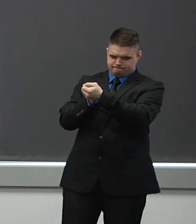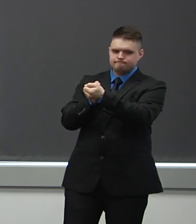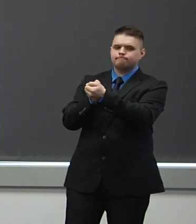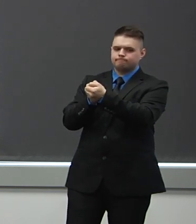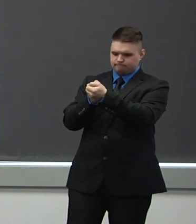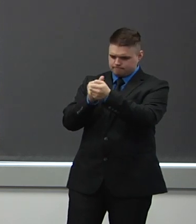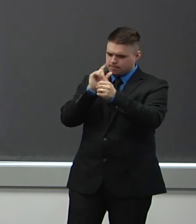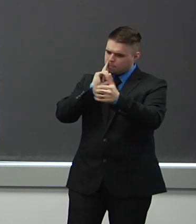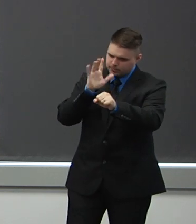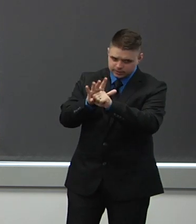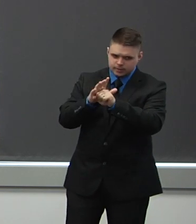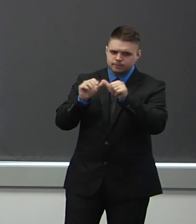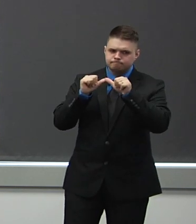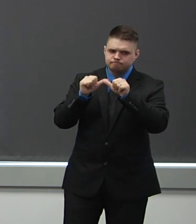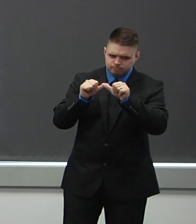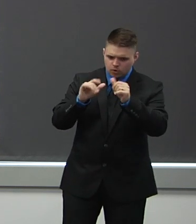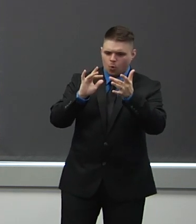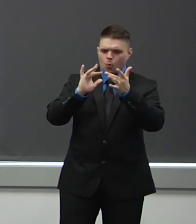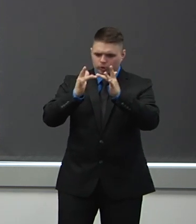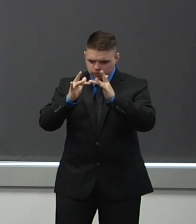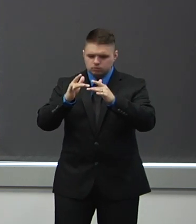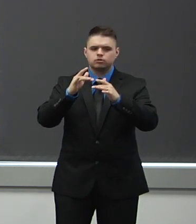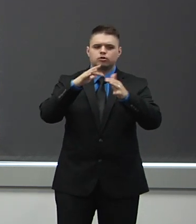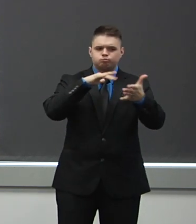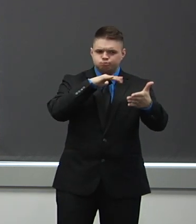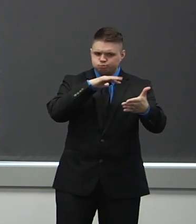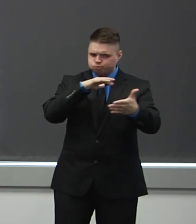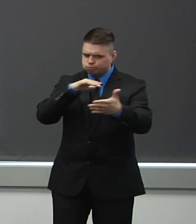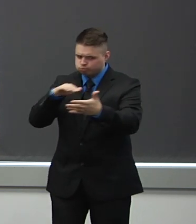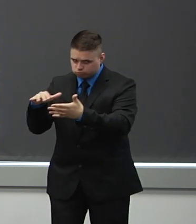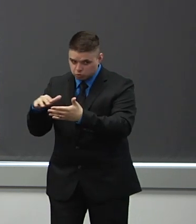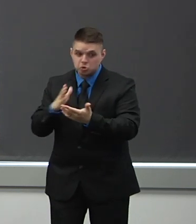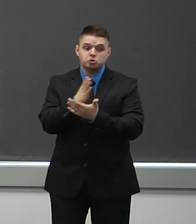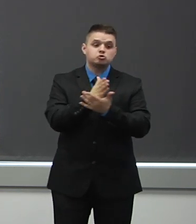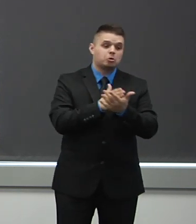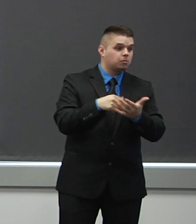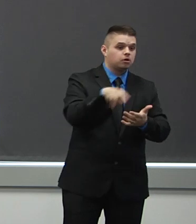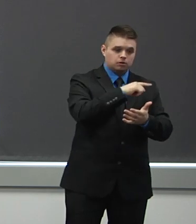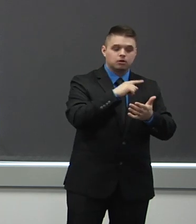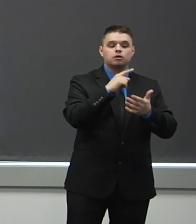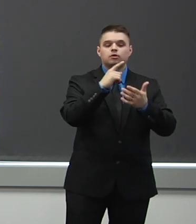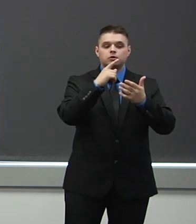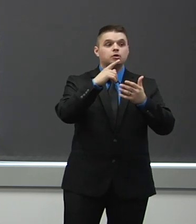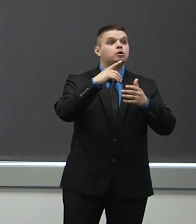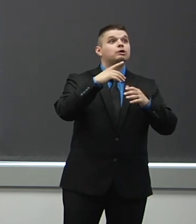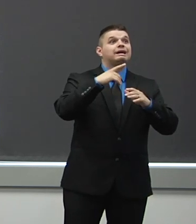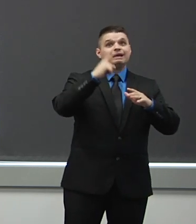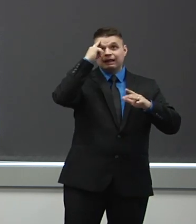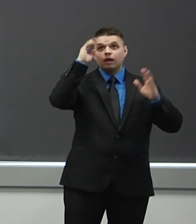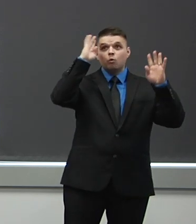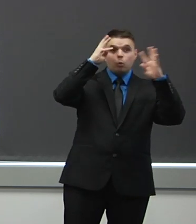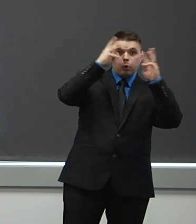removes some of the stress of uncertainty for our students and our parents across the state.